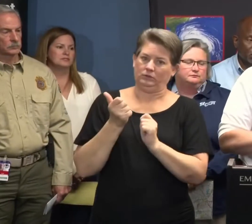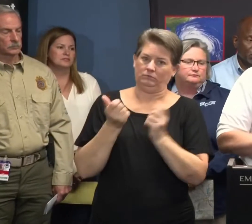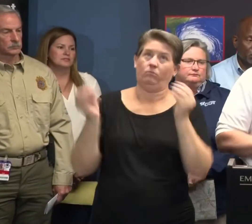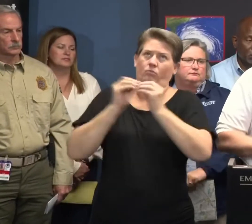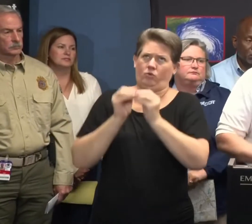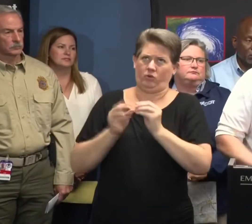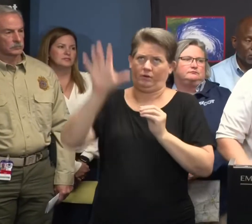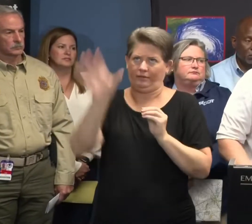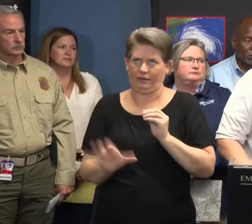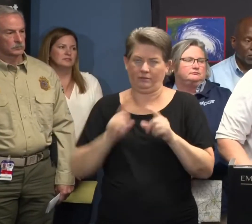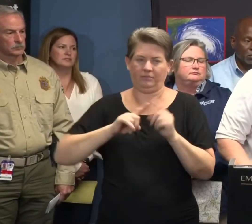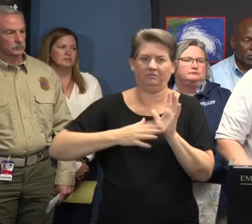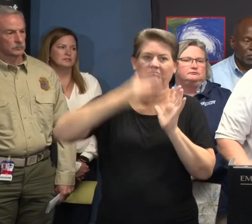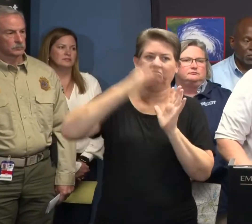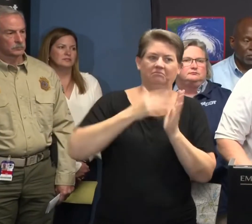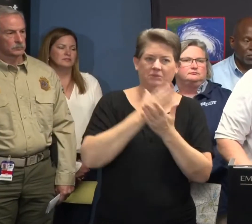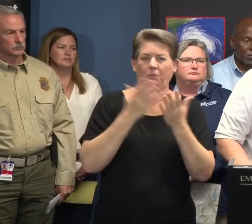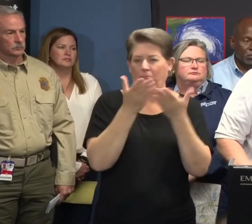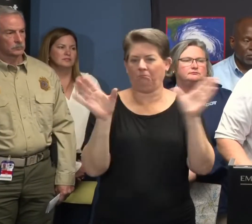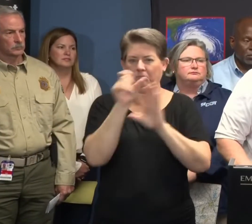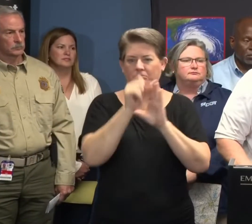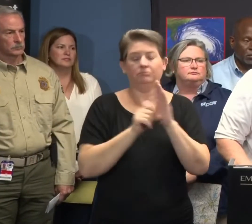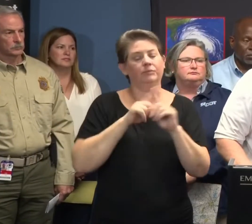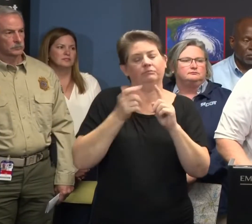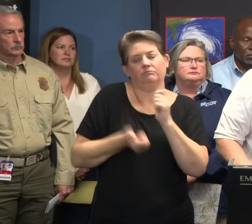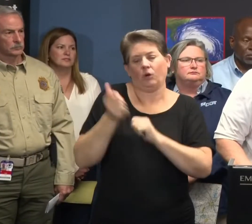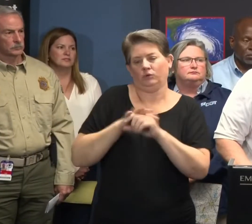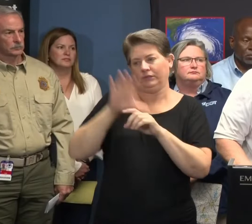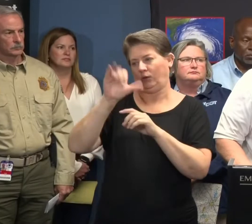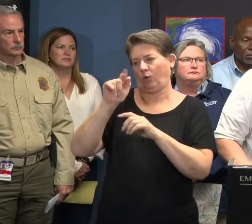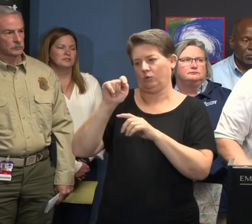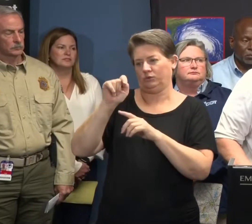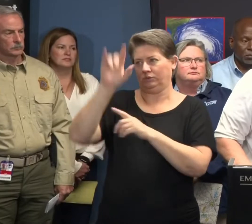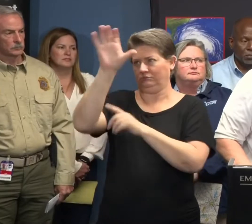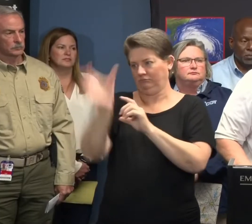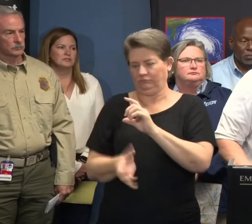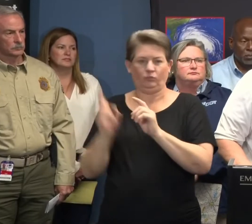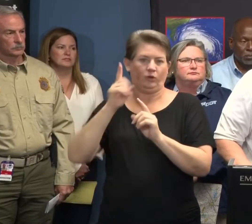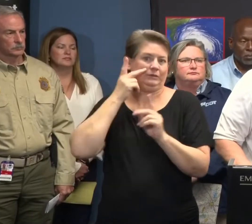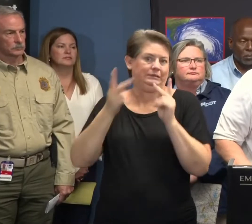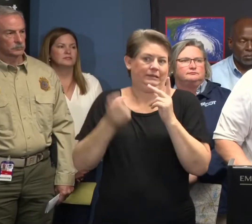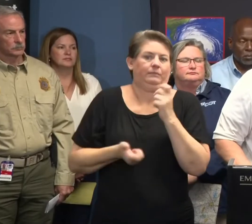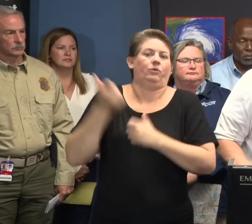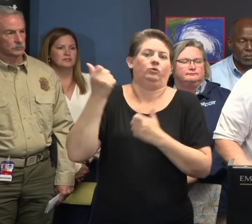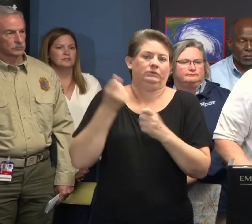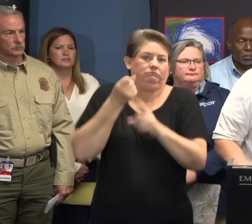see some sporadically statewide, but mostly it's in the coastal areas where the storm's impacting us.